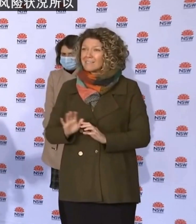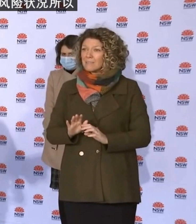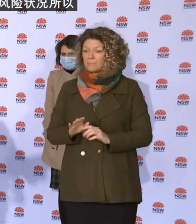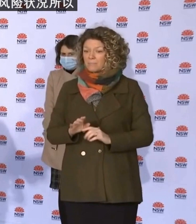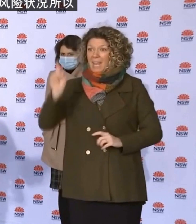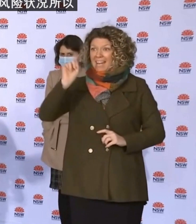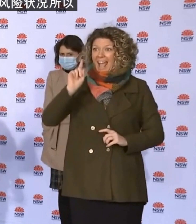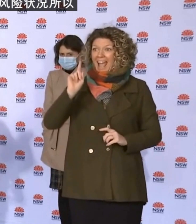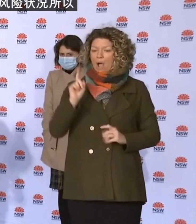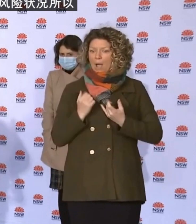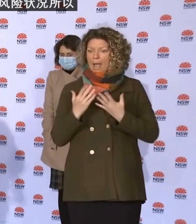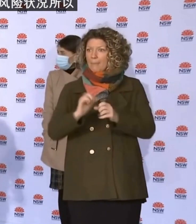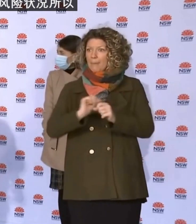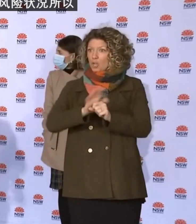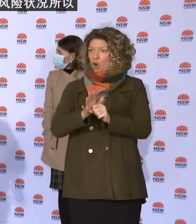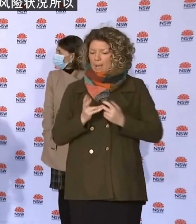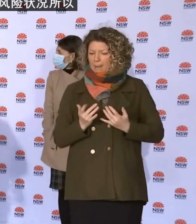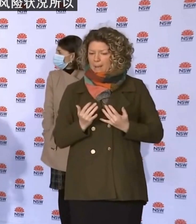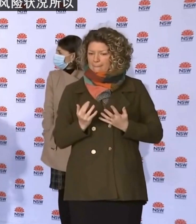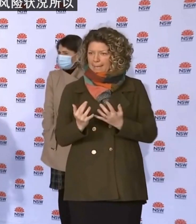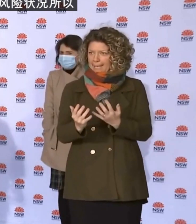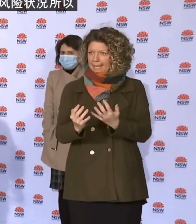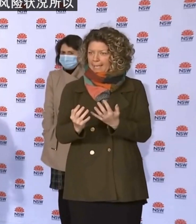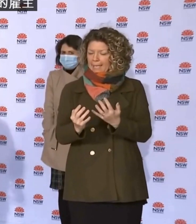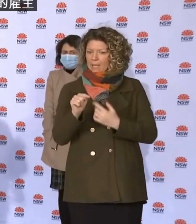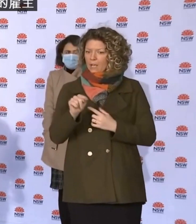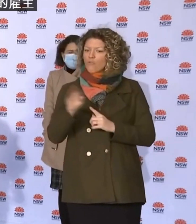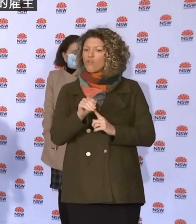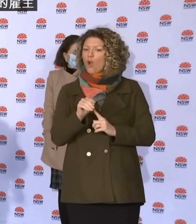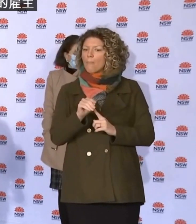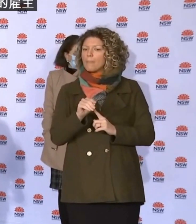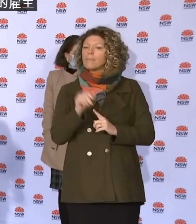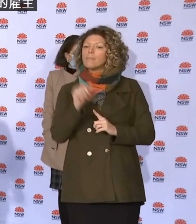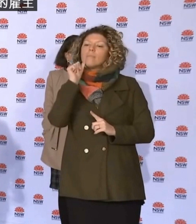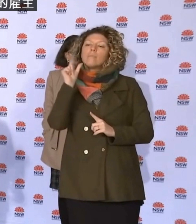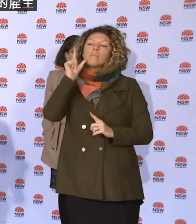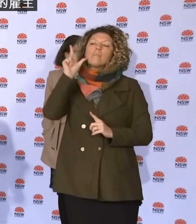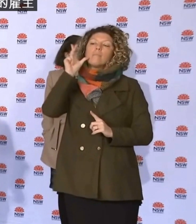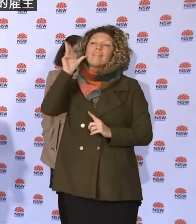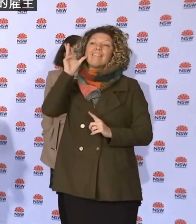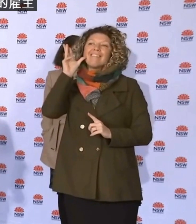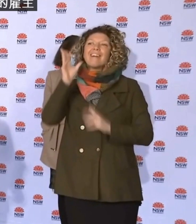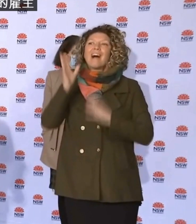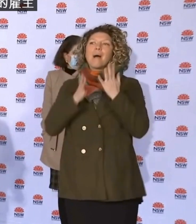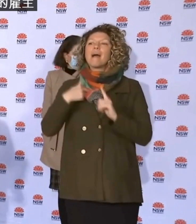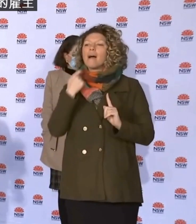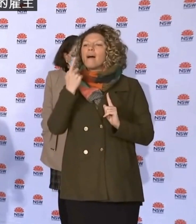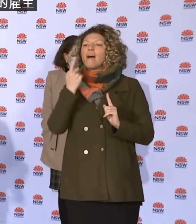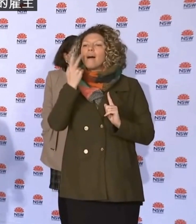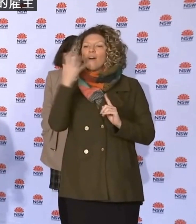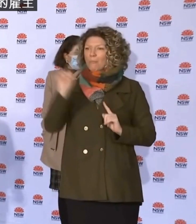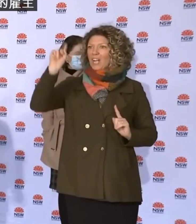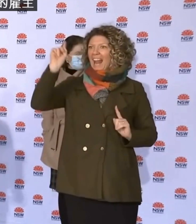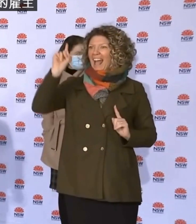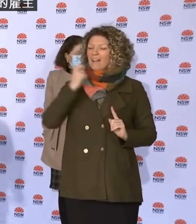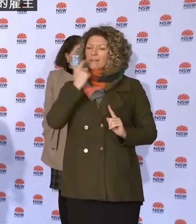ago, not what is the risk profile for you now. So I urge any employer that